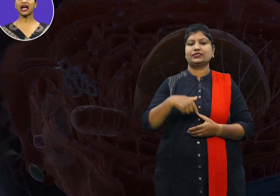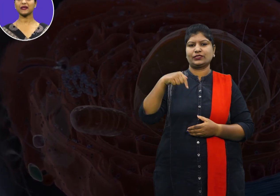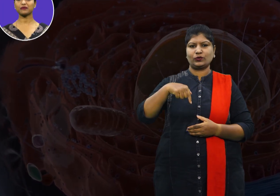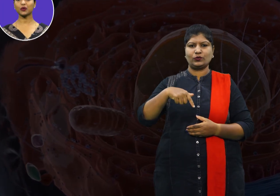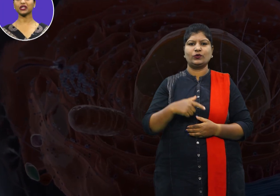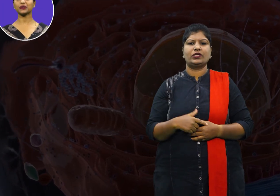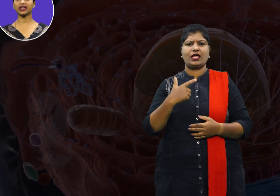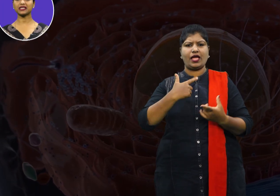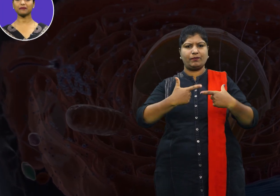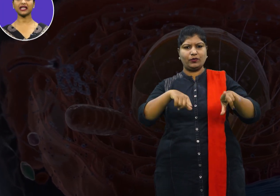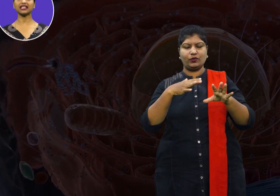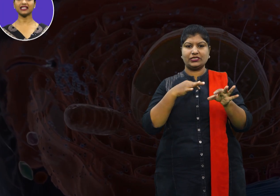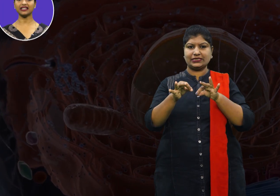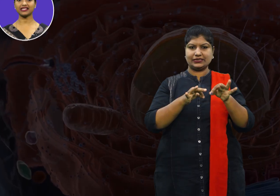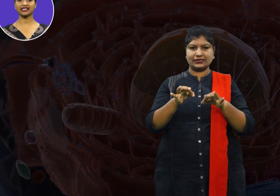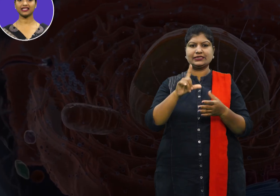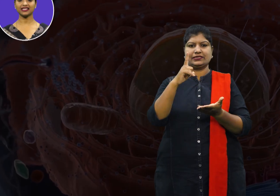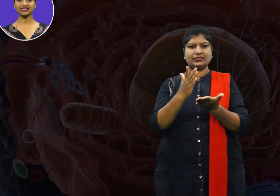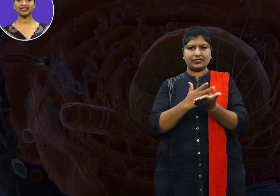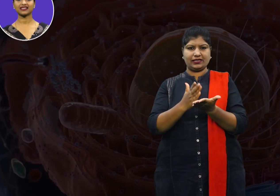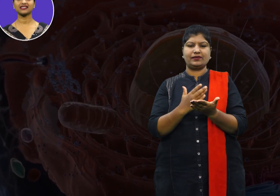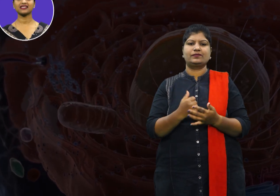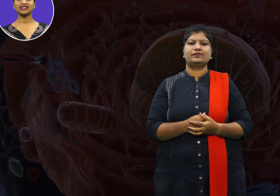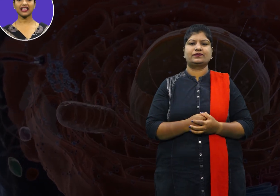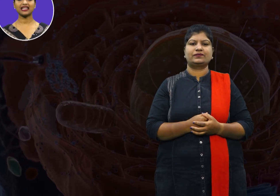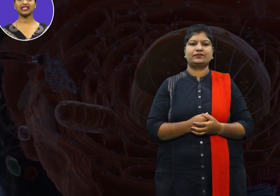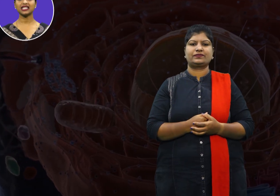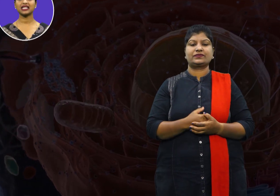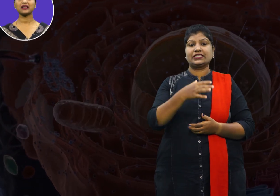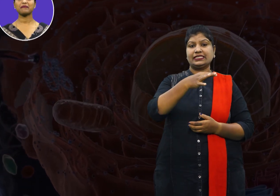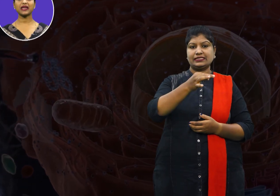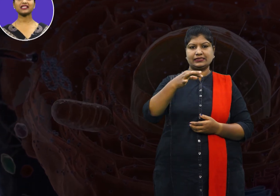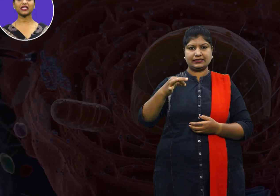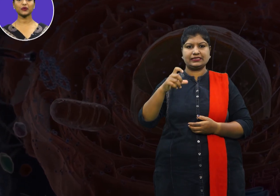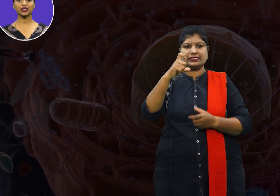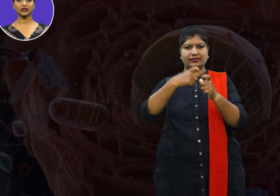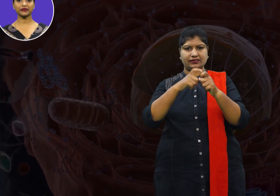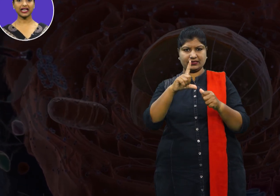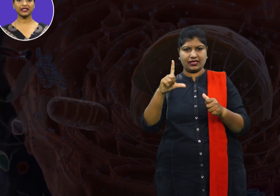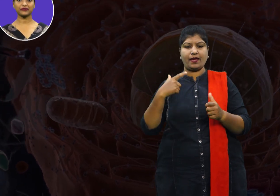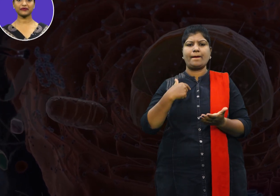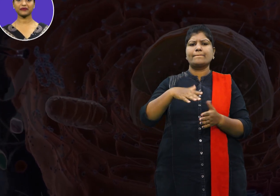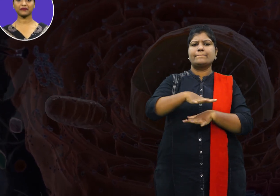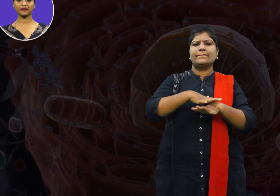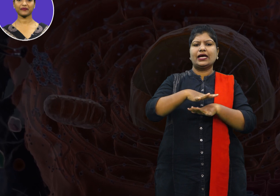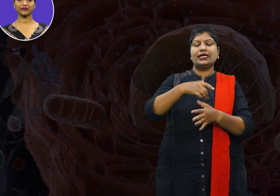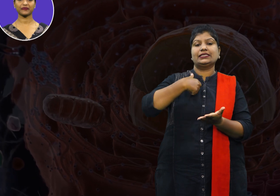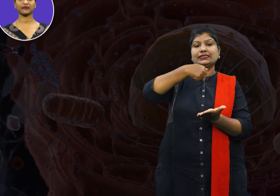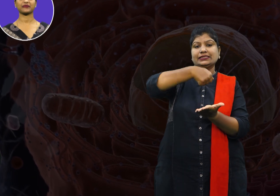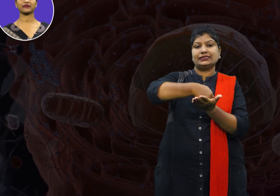Today I am going to explain a lesson, Cell, Basic Unit of Life,